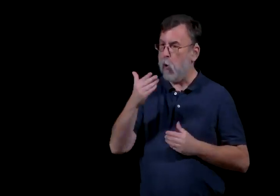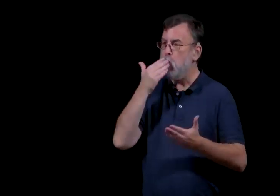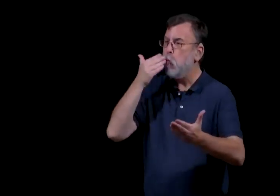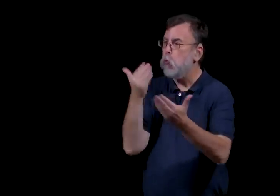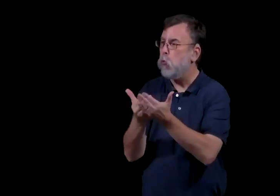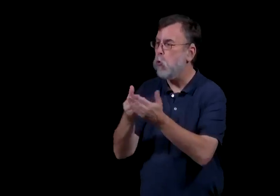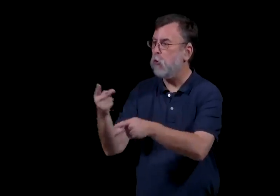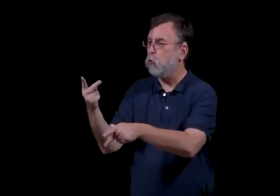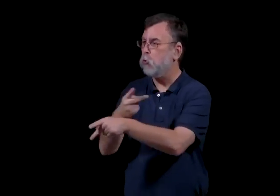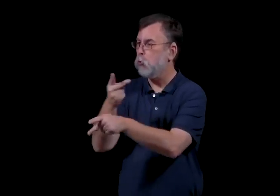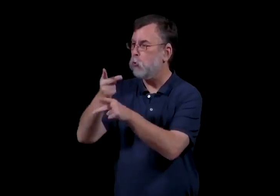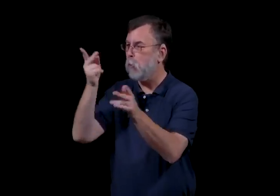We are